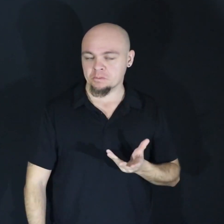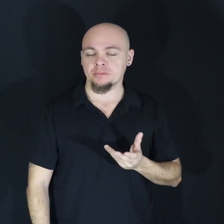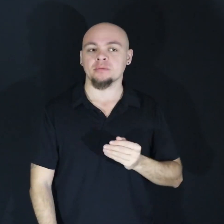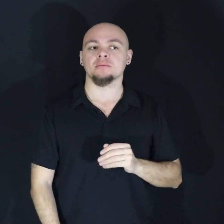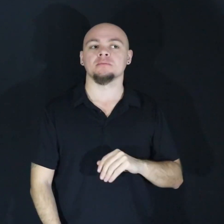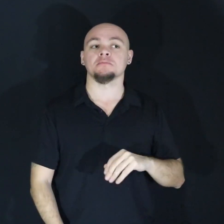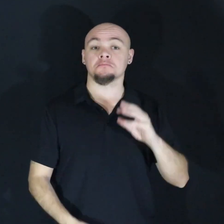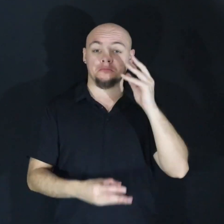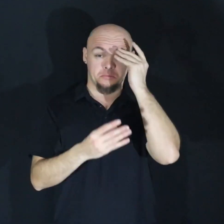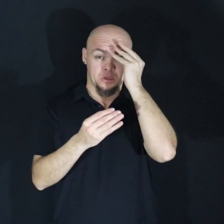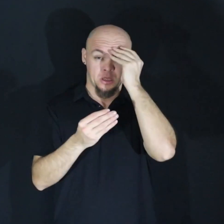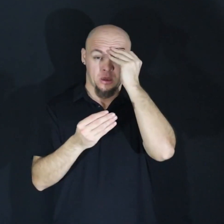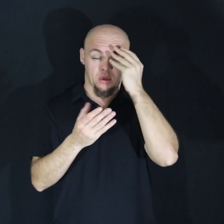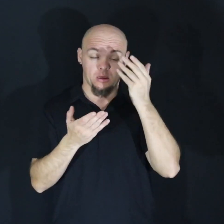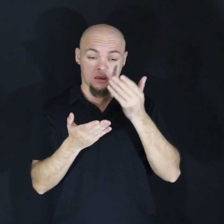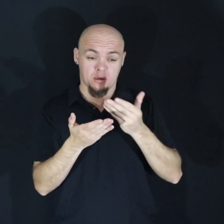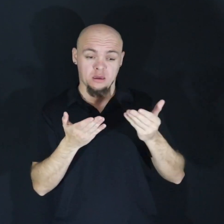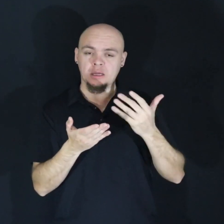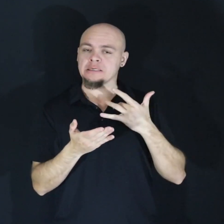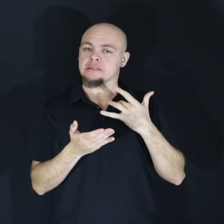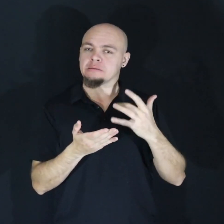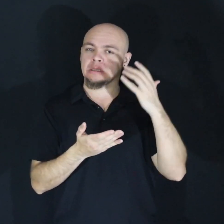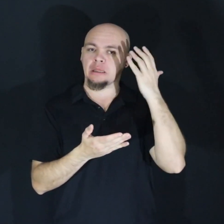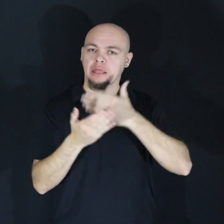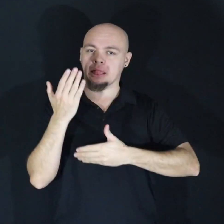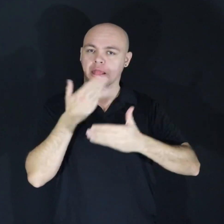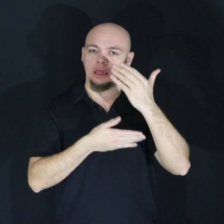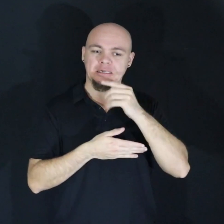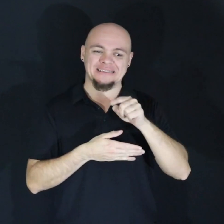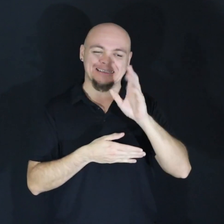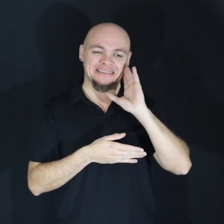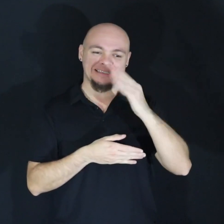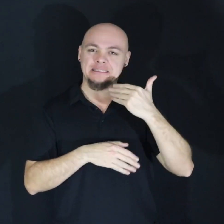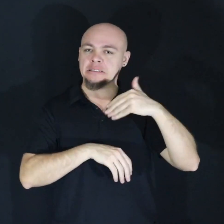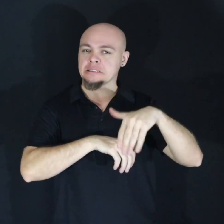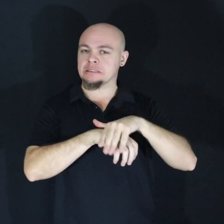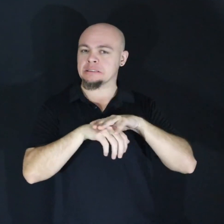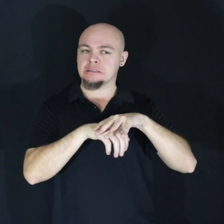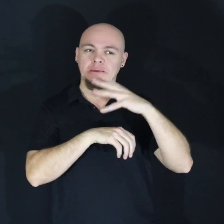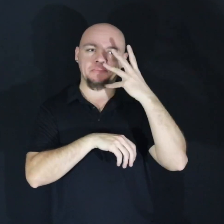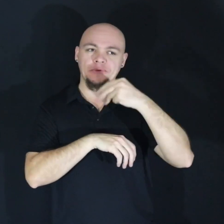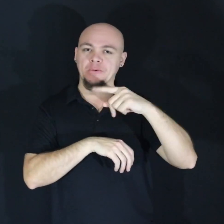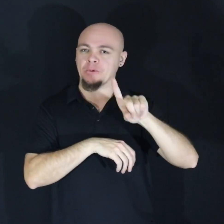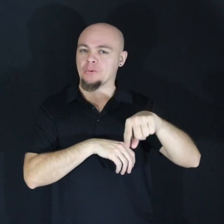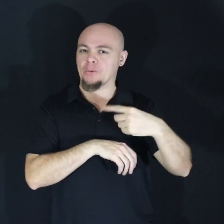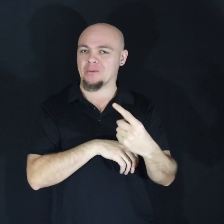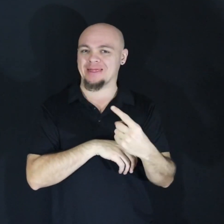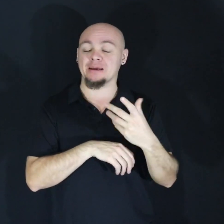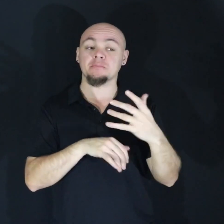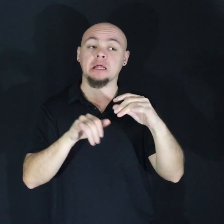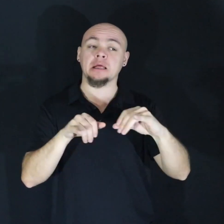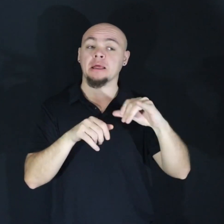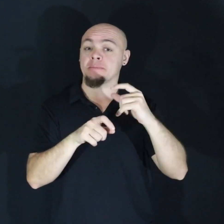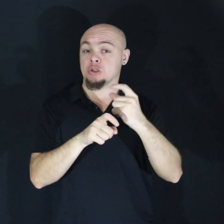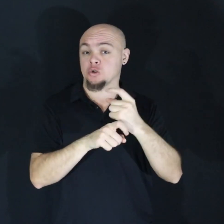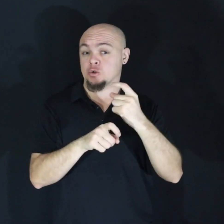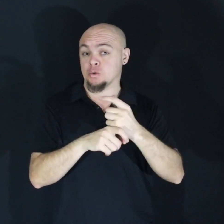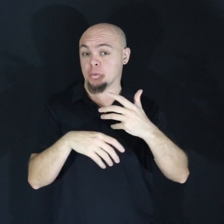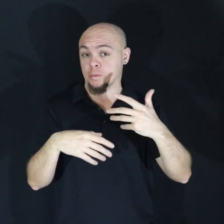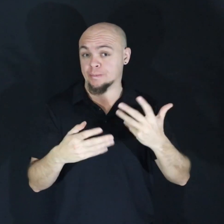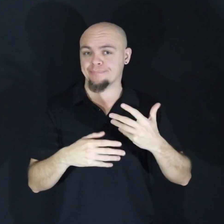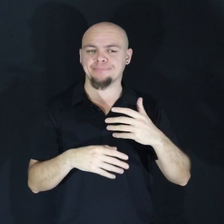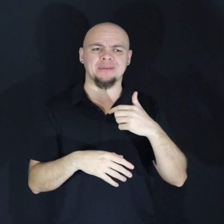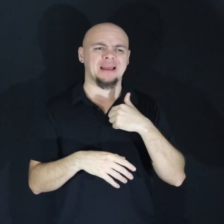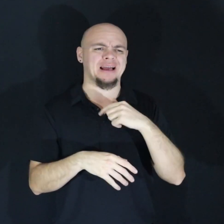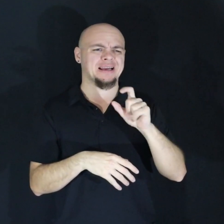These considerations are often overlooked by those who may only see the surface beauty. A common joke I hear is, why